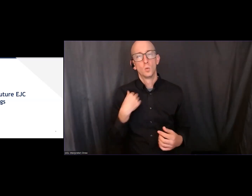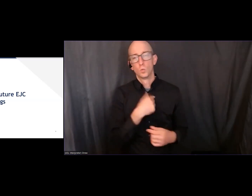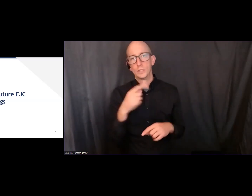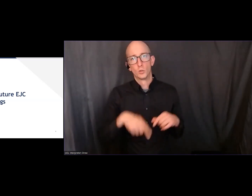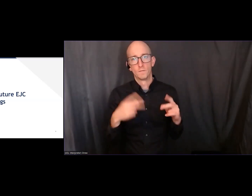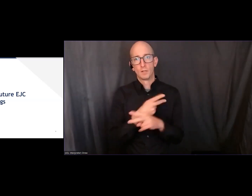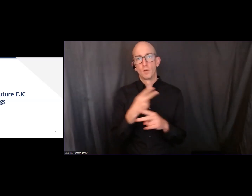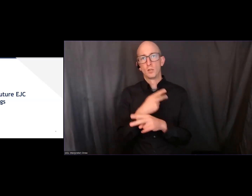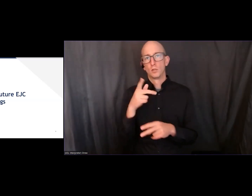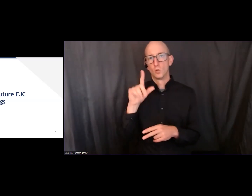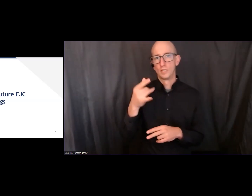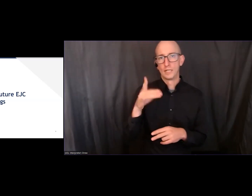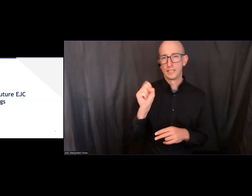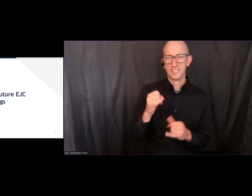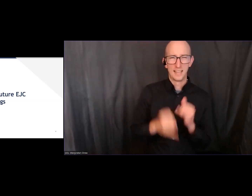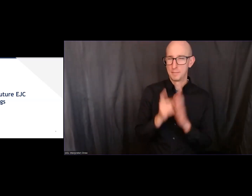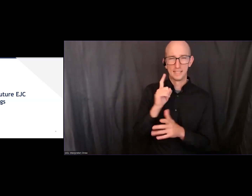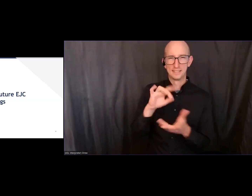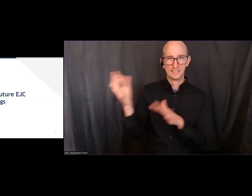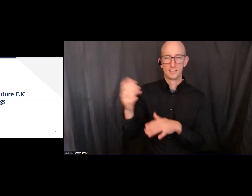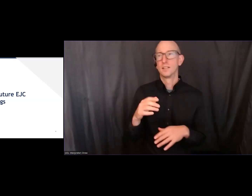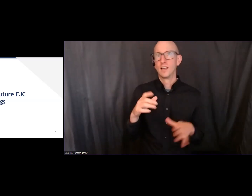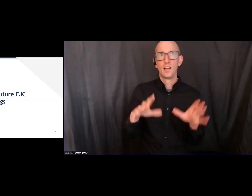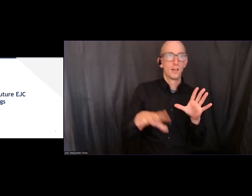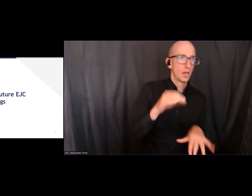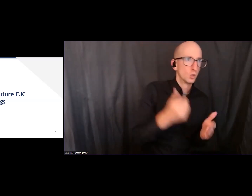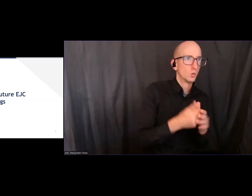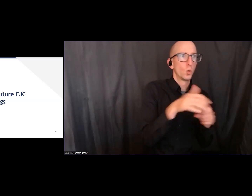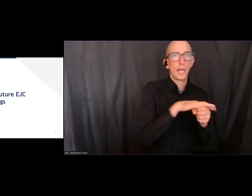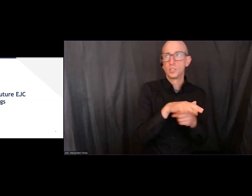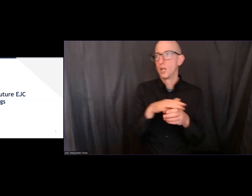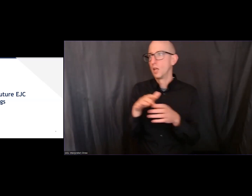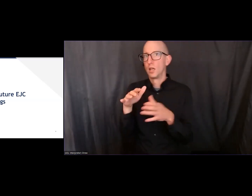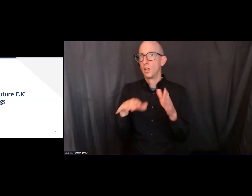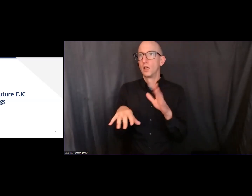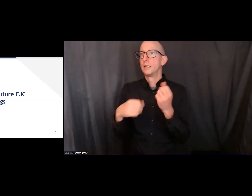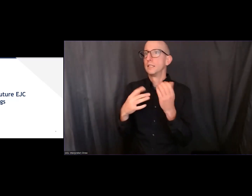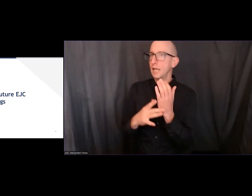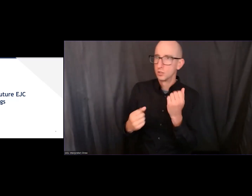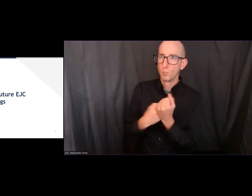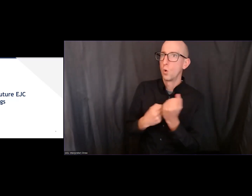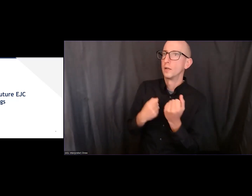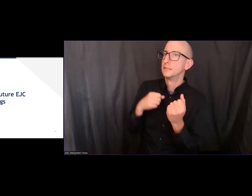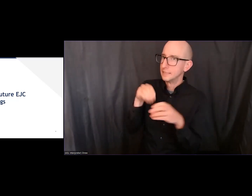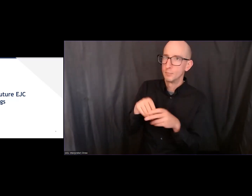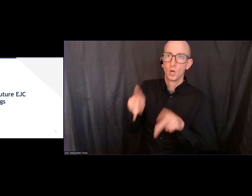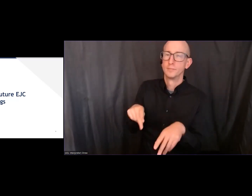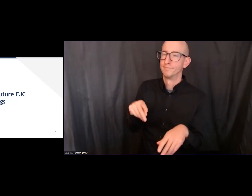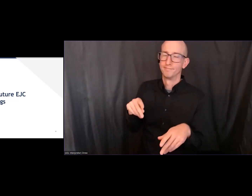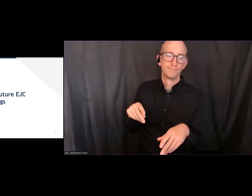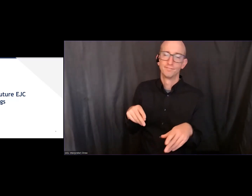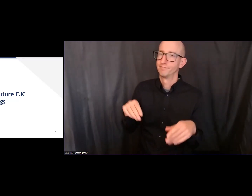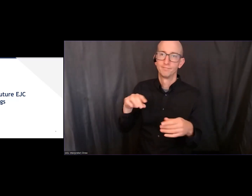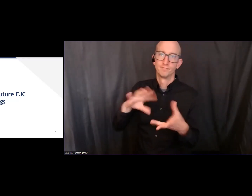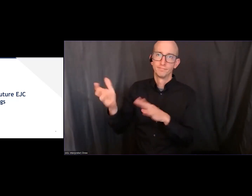last minute to find a new place and to find new sort of technical support. So the